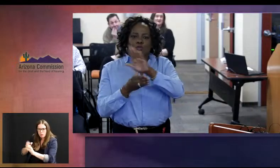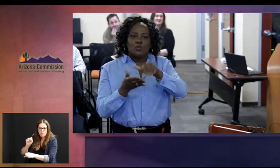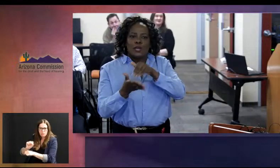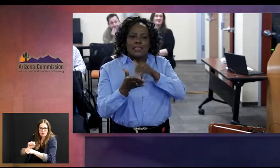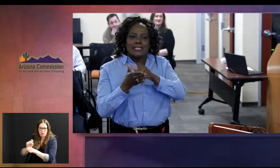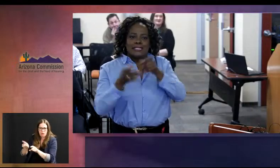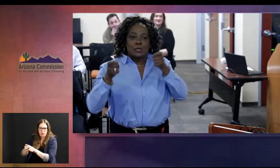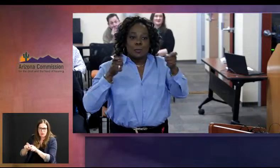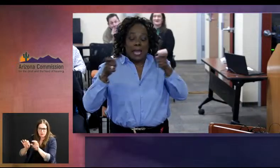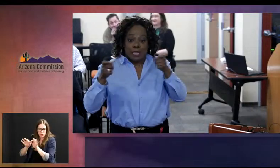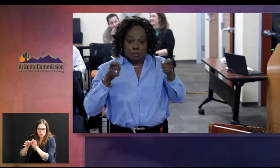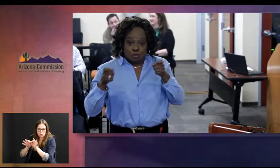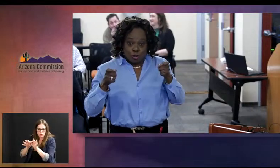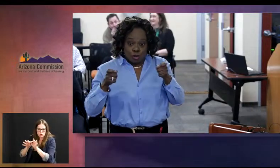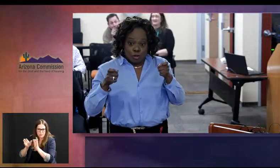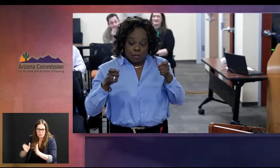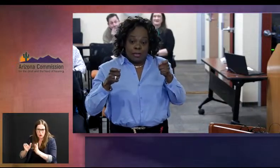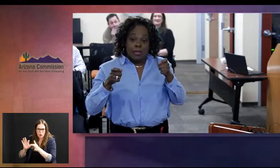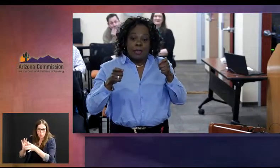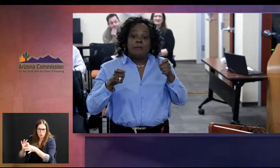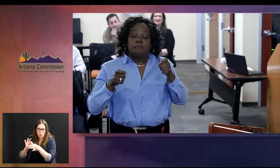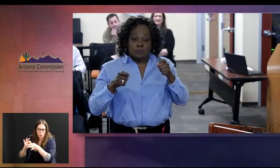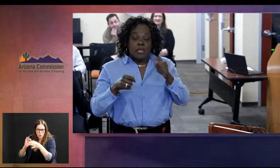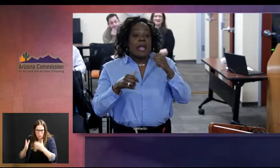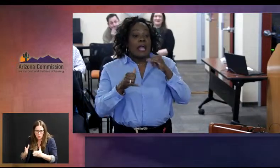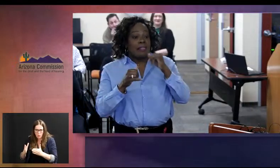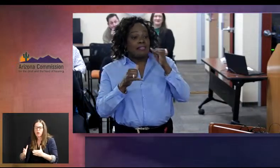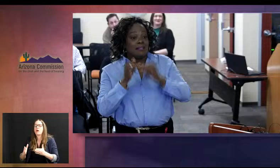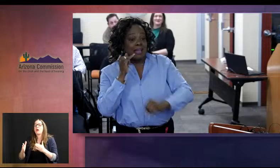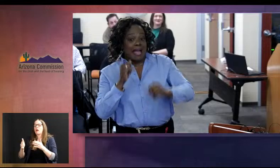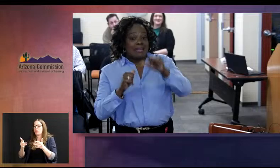From there, I moved up to the center manager.